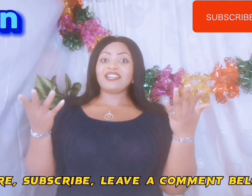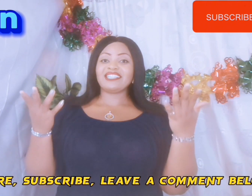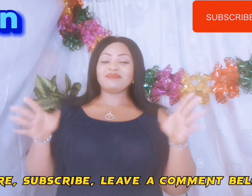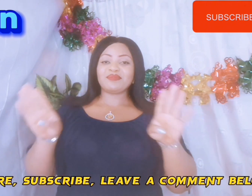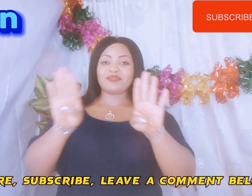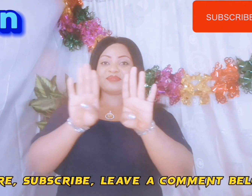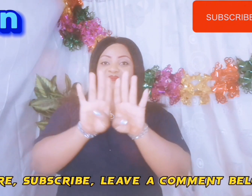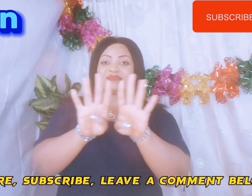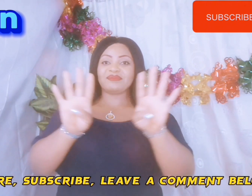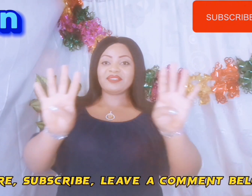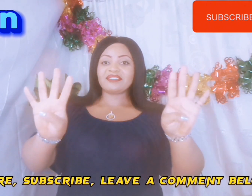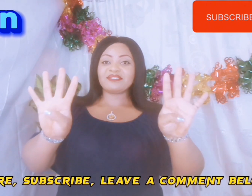Very simple.